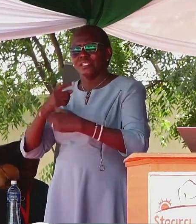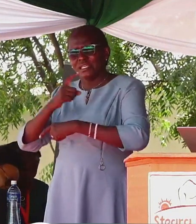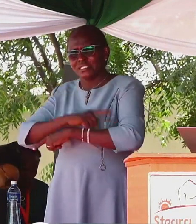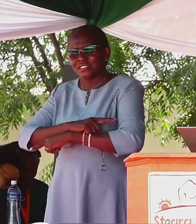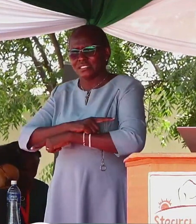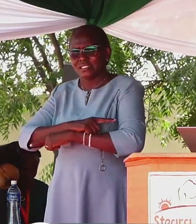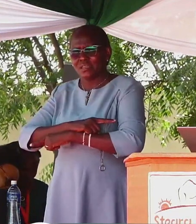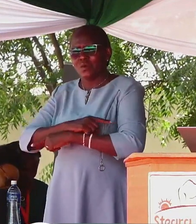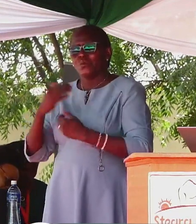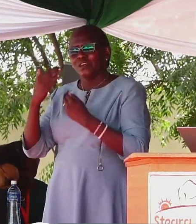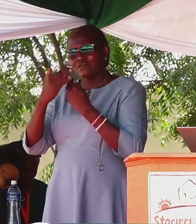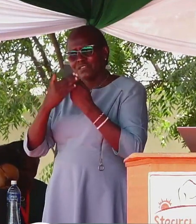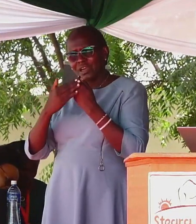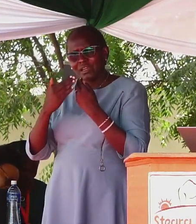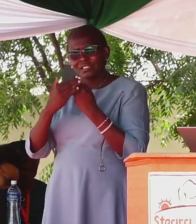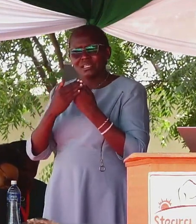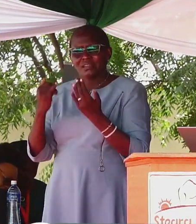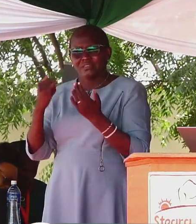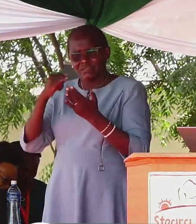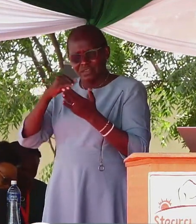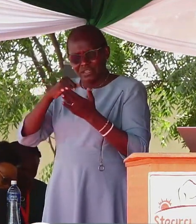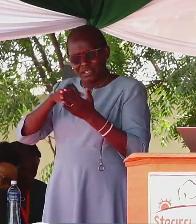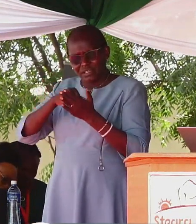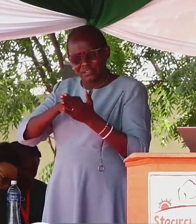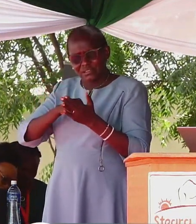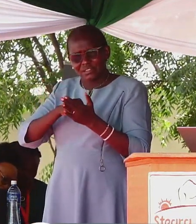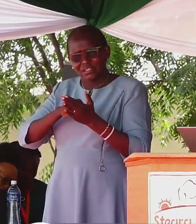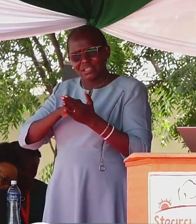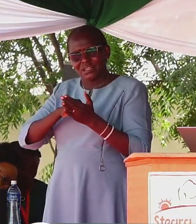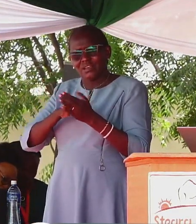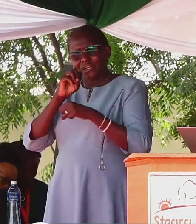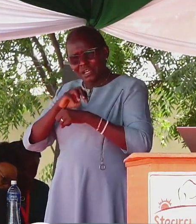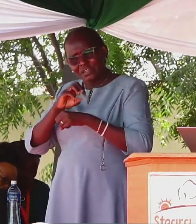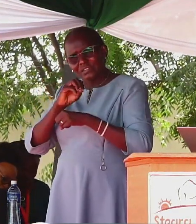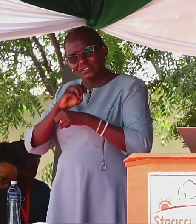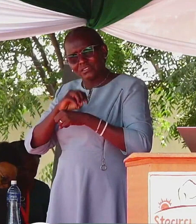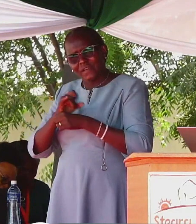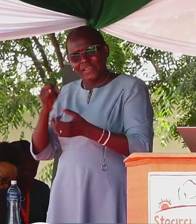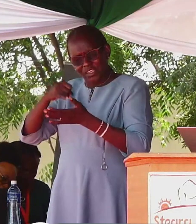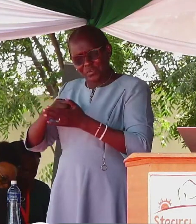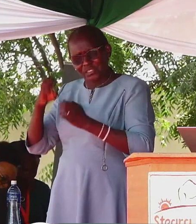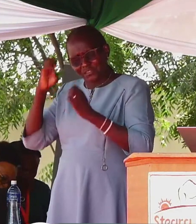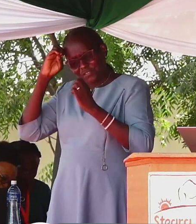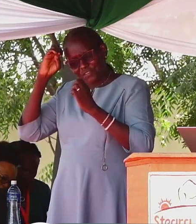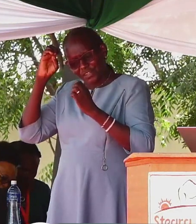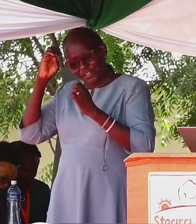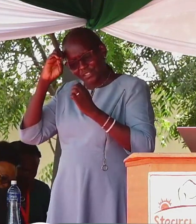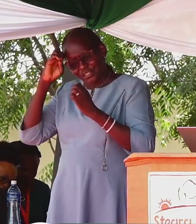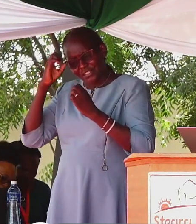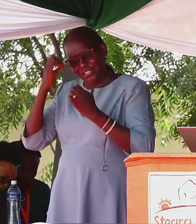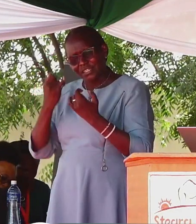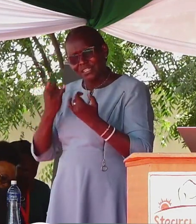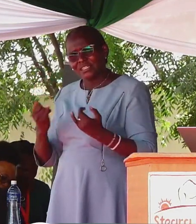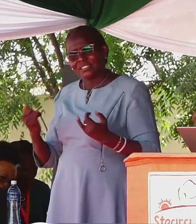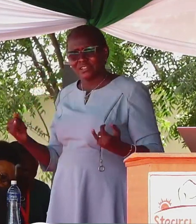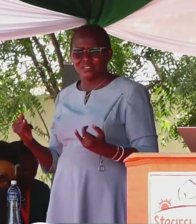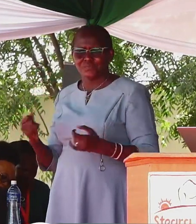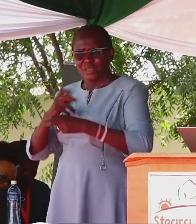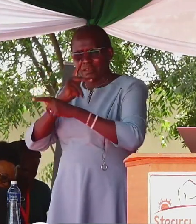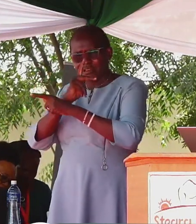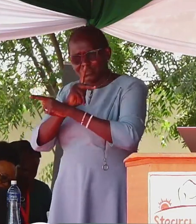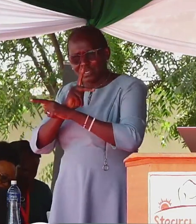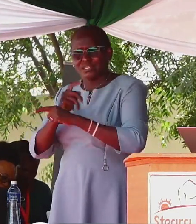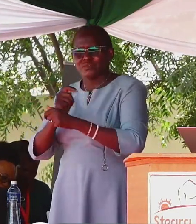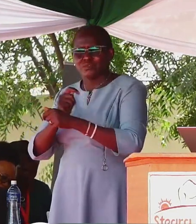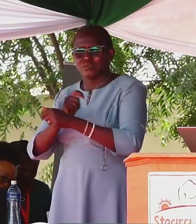ICT integration, we have mentorship, we have inclusive education, child safeguarding training, and so